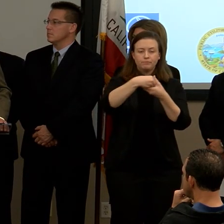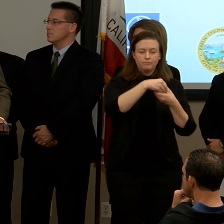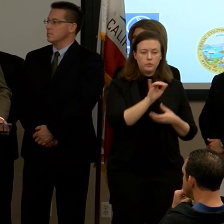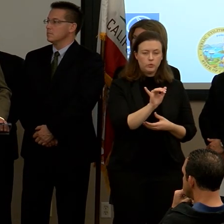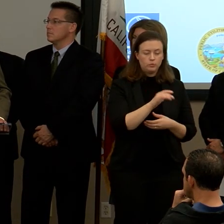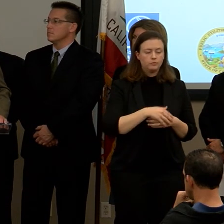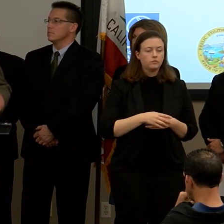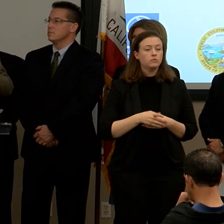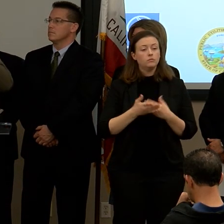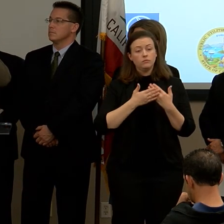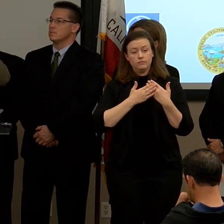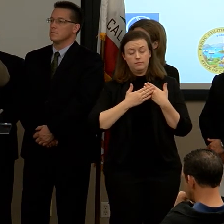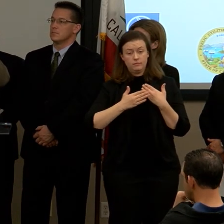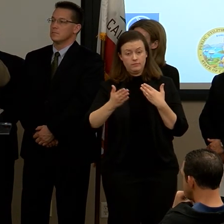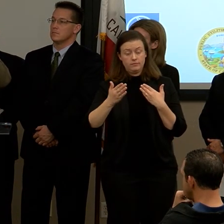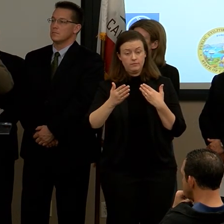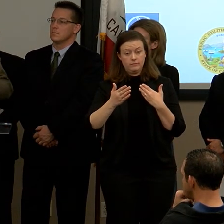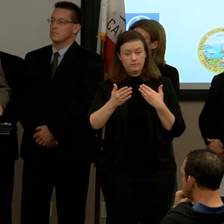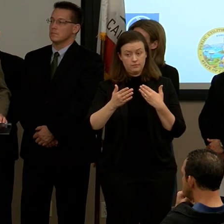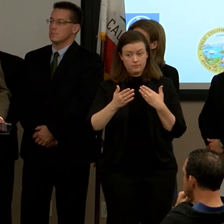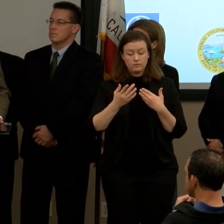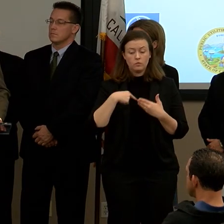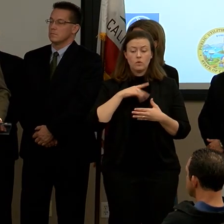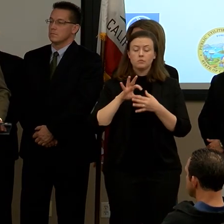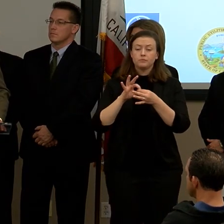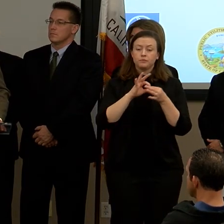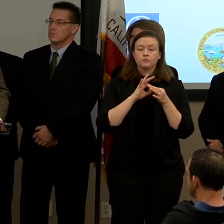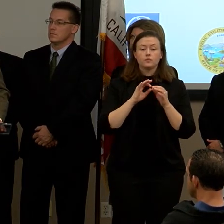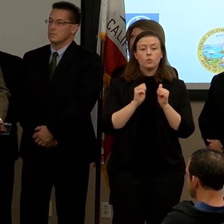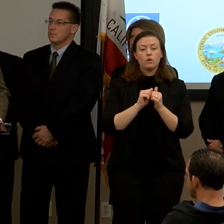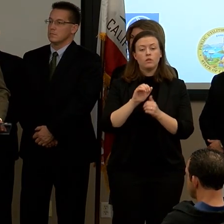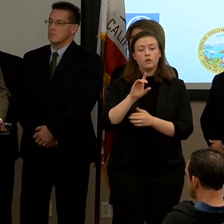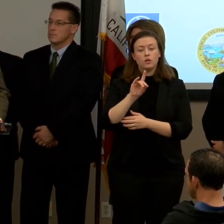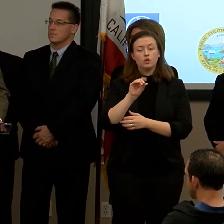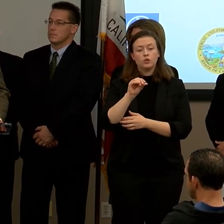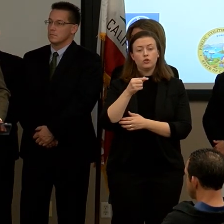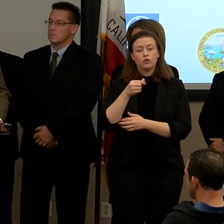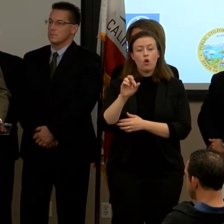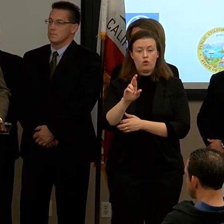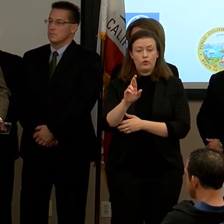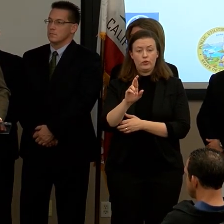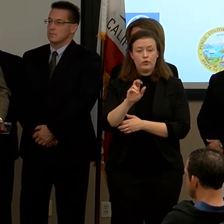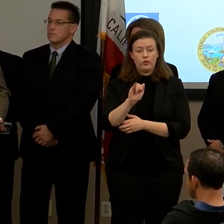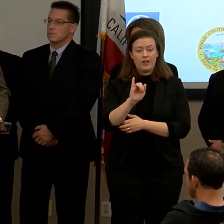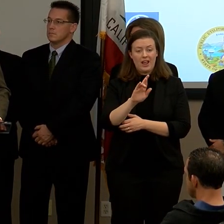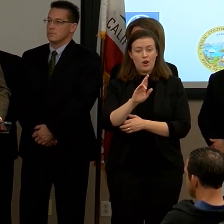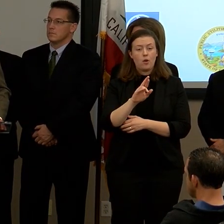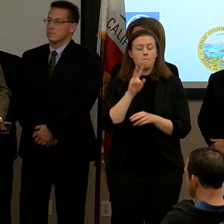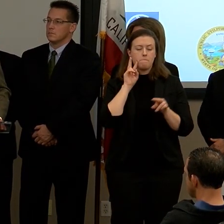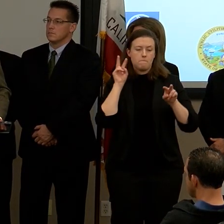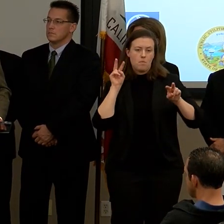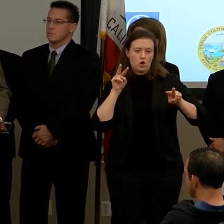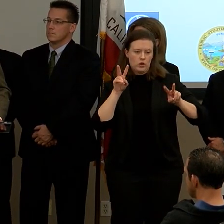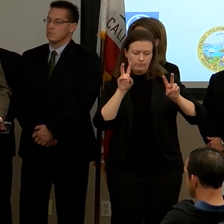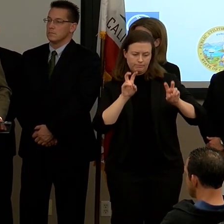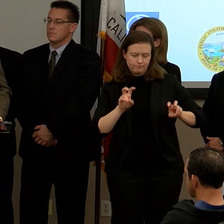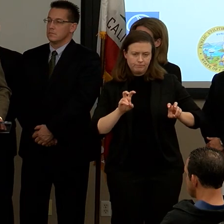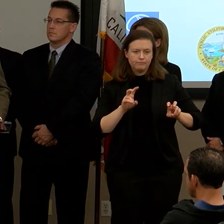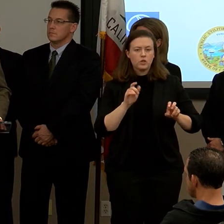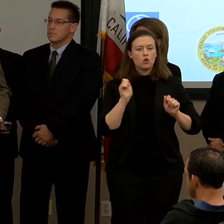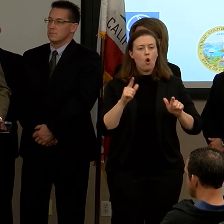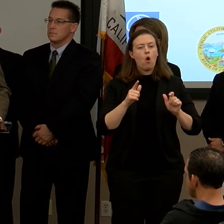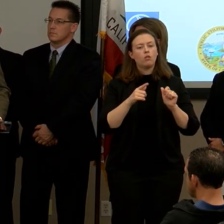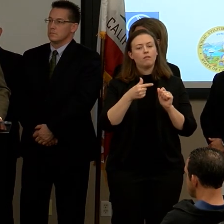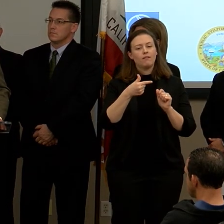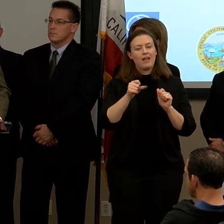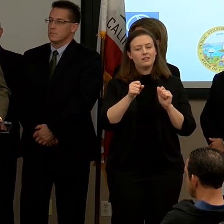Going forward, we are coordinating with Dogger on air monitoring requirements at all natural gas facilities,